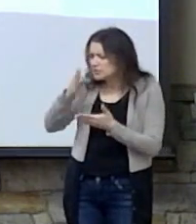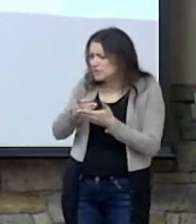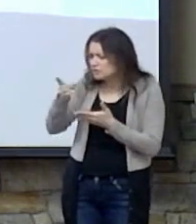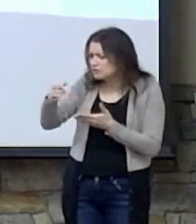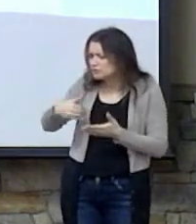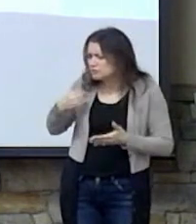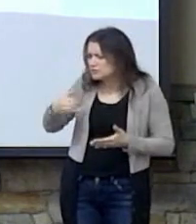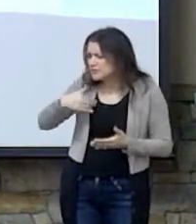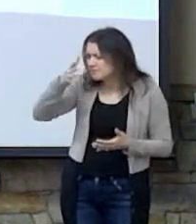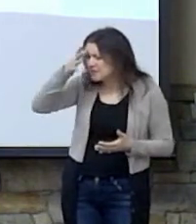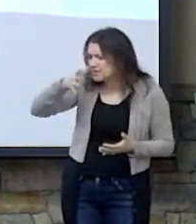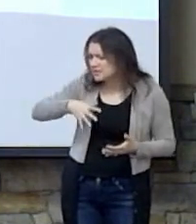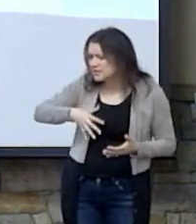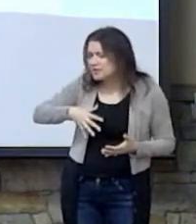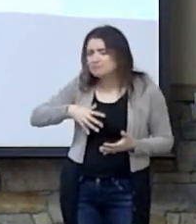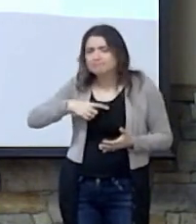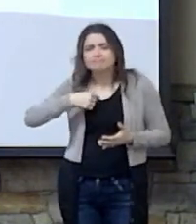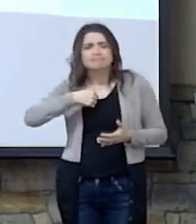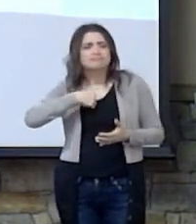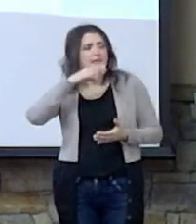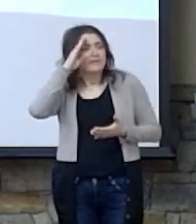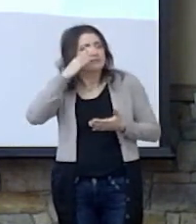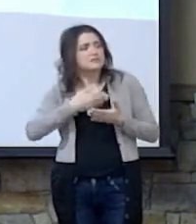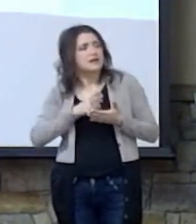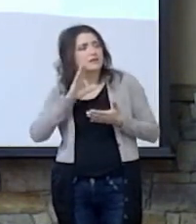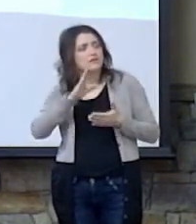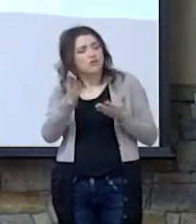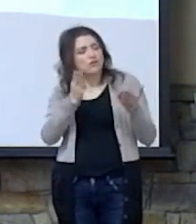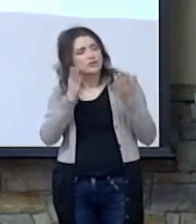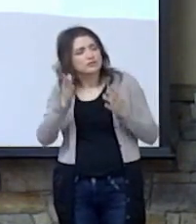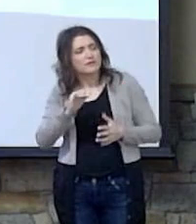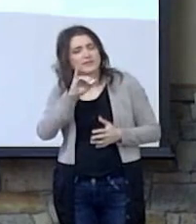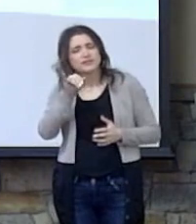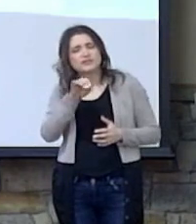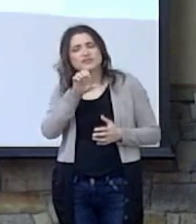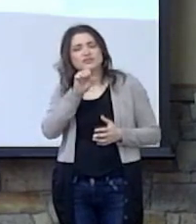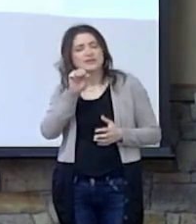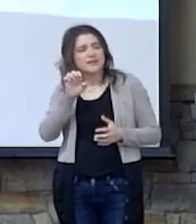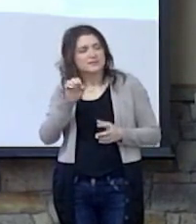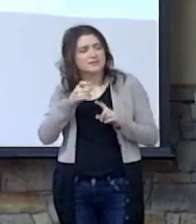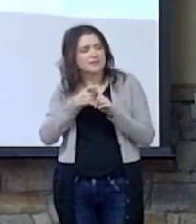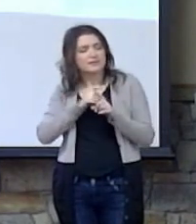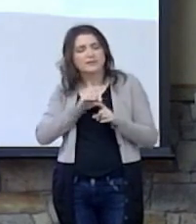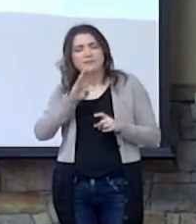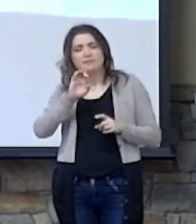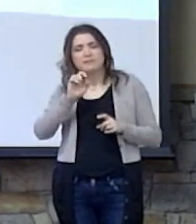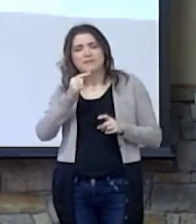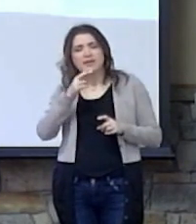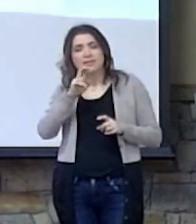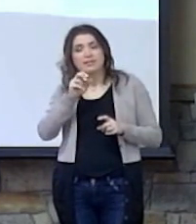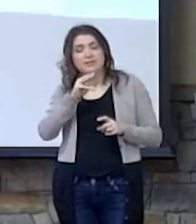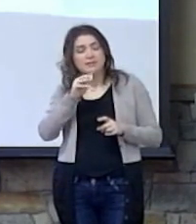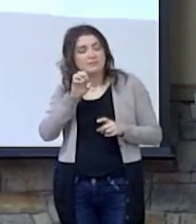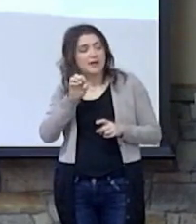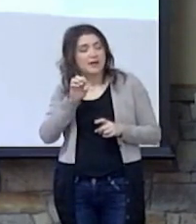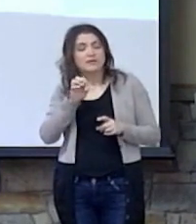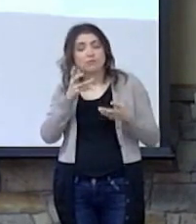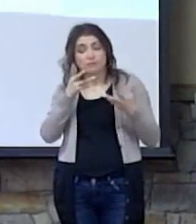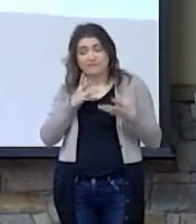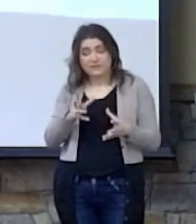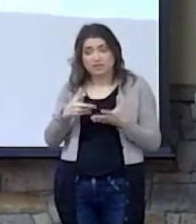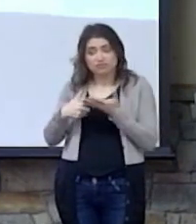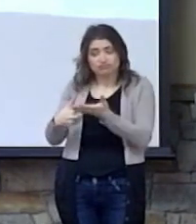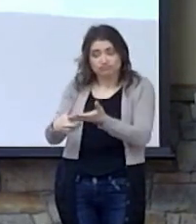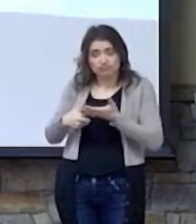David answered, I am the son of your servant Jesse, the Bethlehemite. As soon as he had finished speaking to Saul,